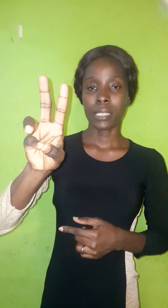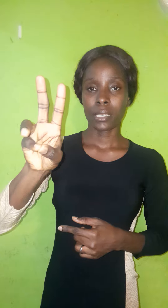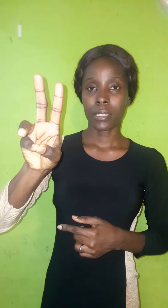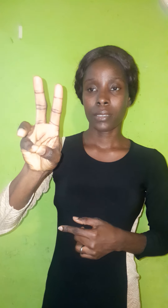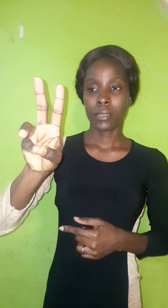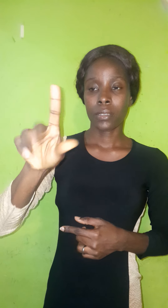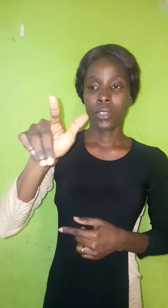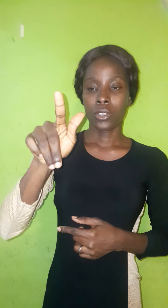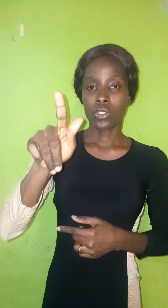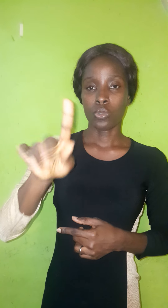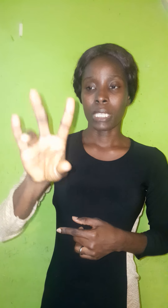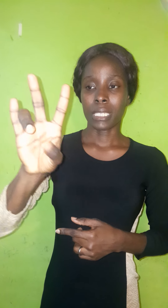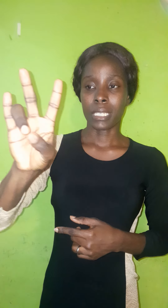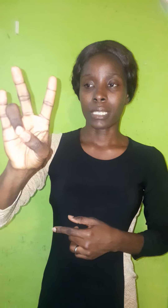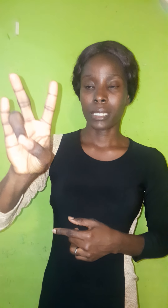26, 27,